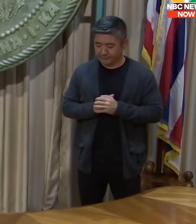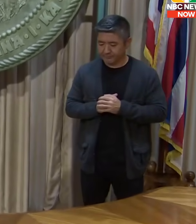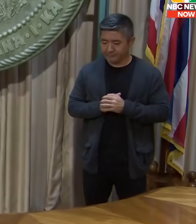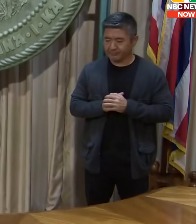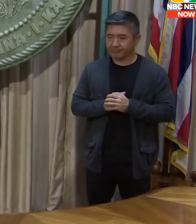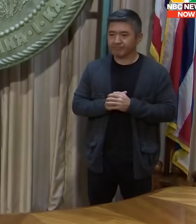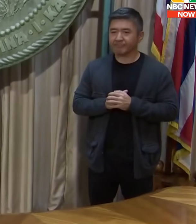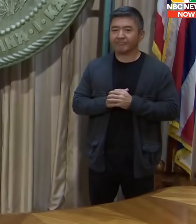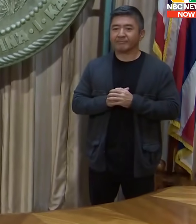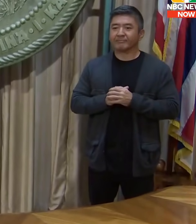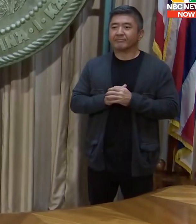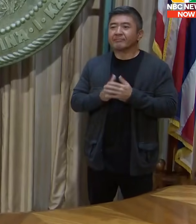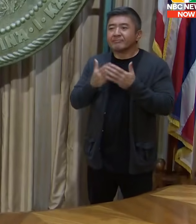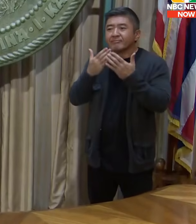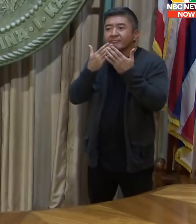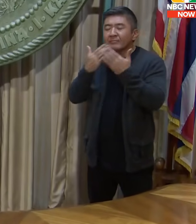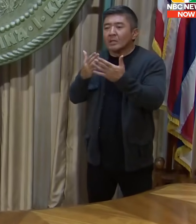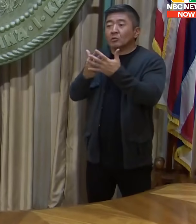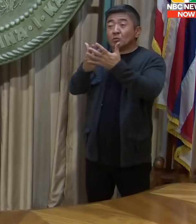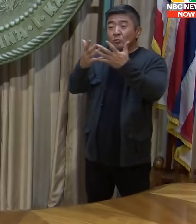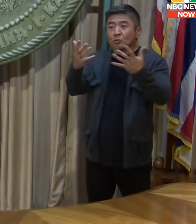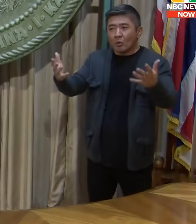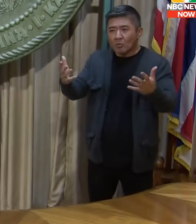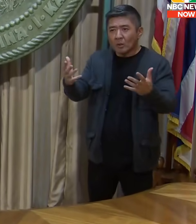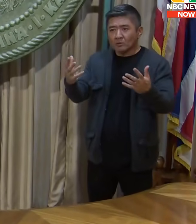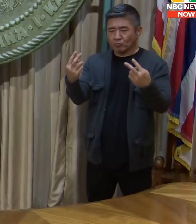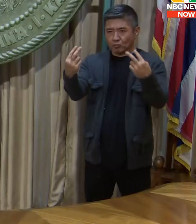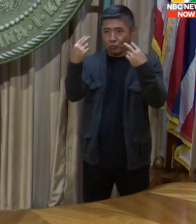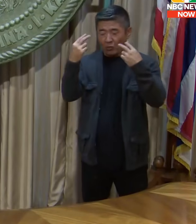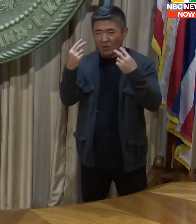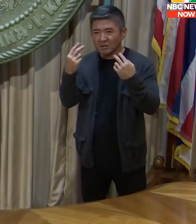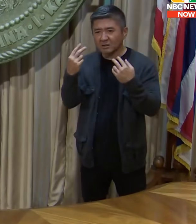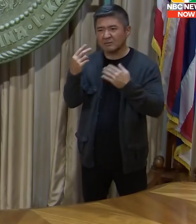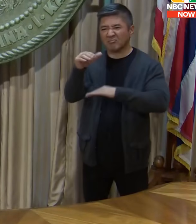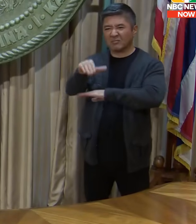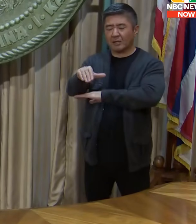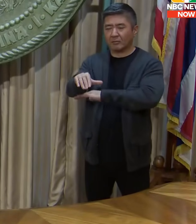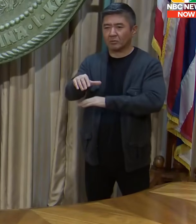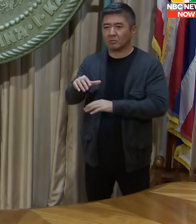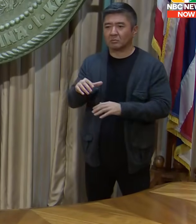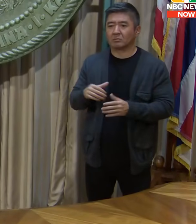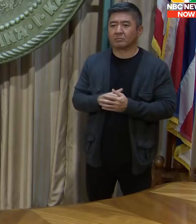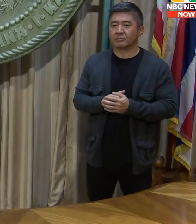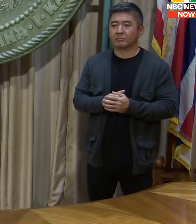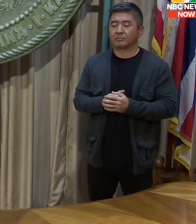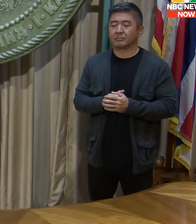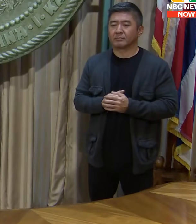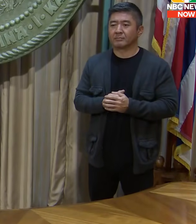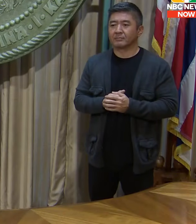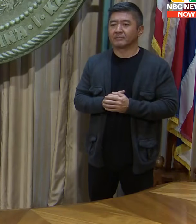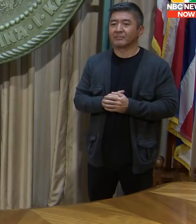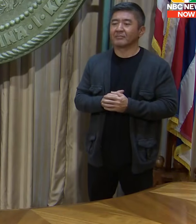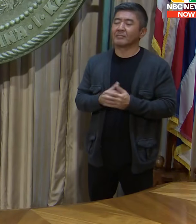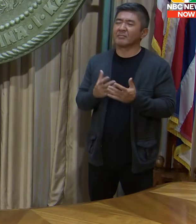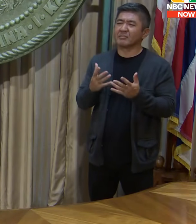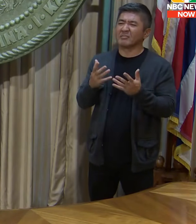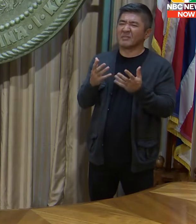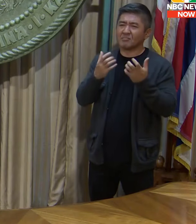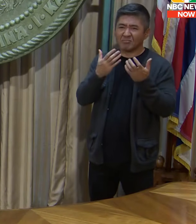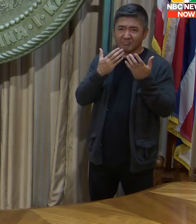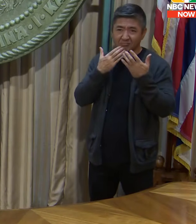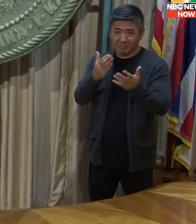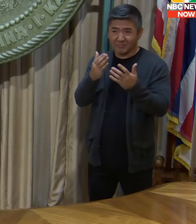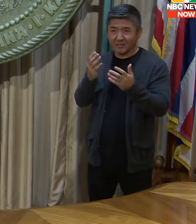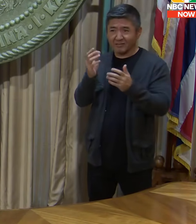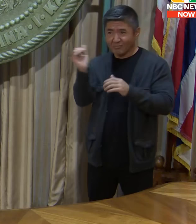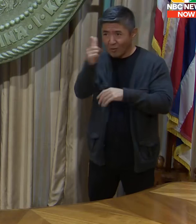remarks. Thank you so much for joining us here this afternoon. I really wanted to start by thanking the people of Hawaii. I know